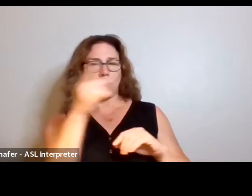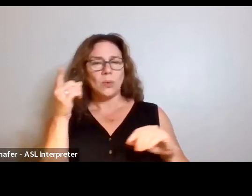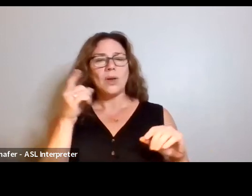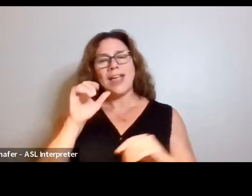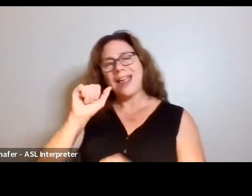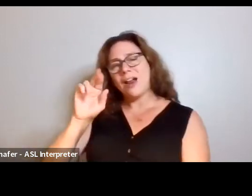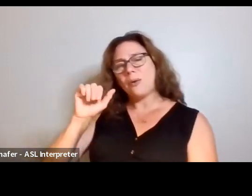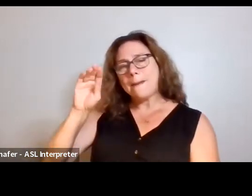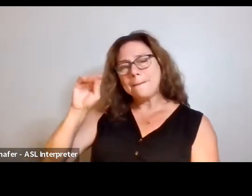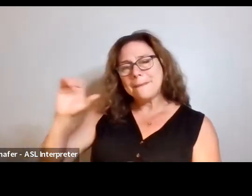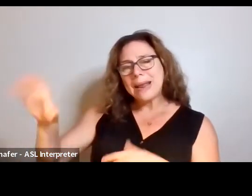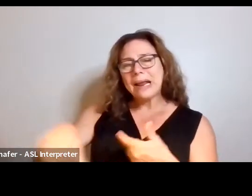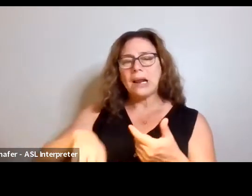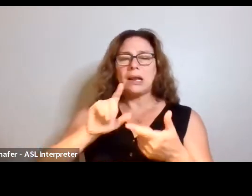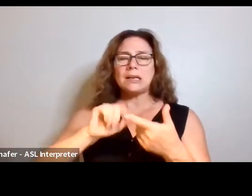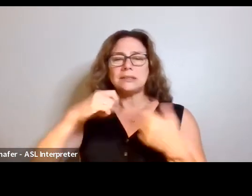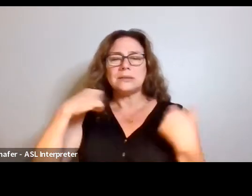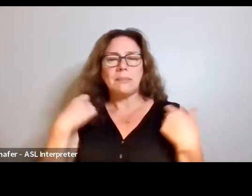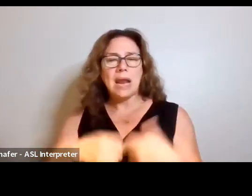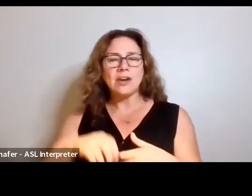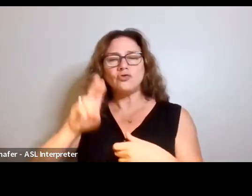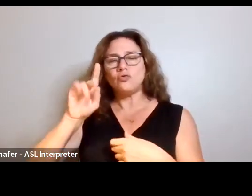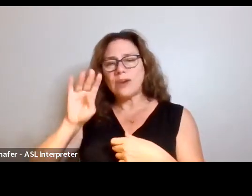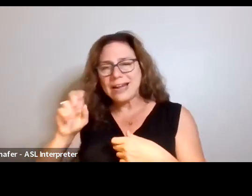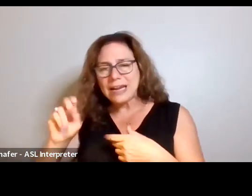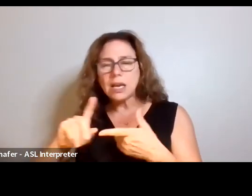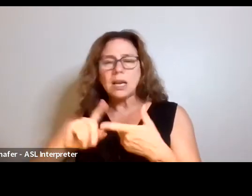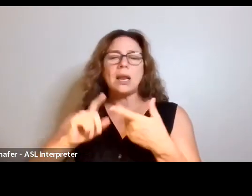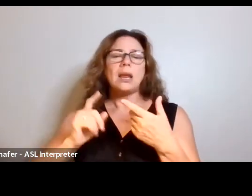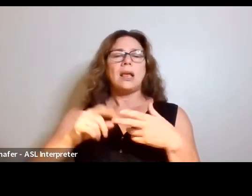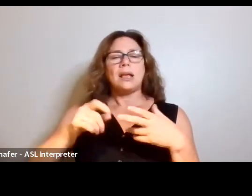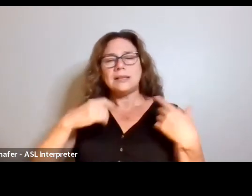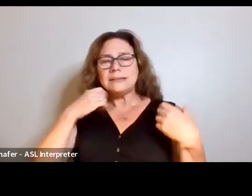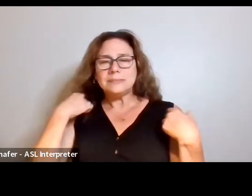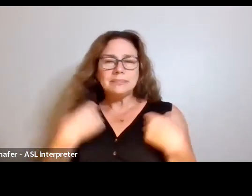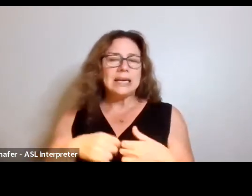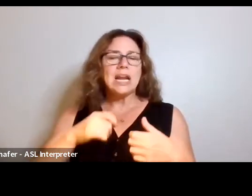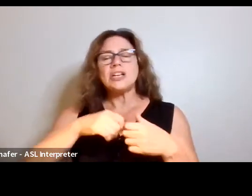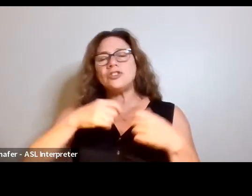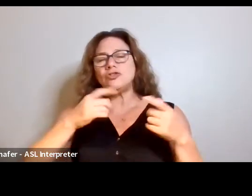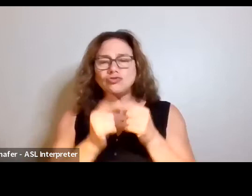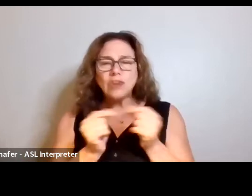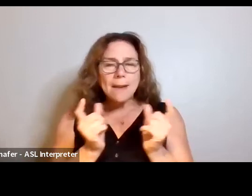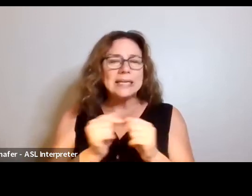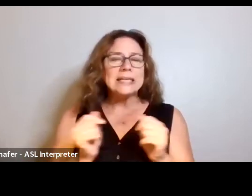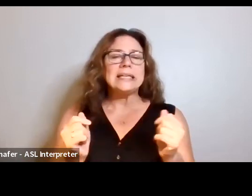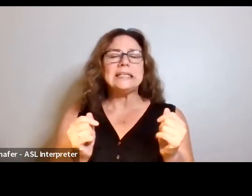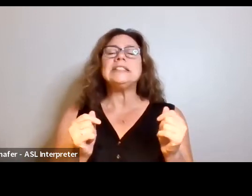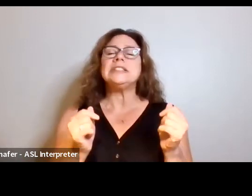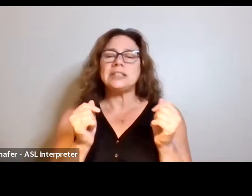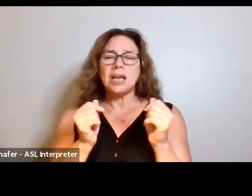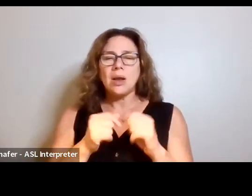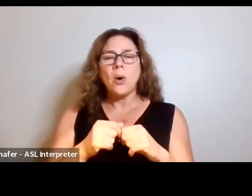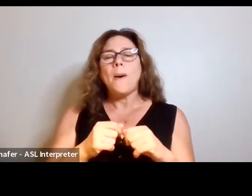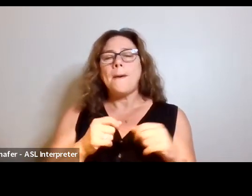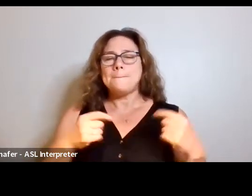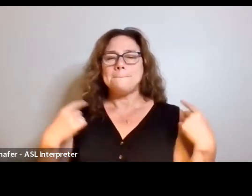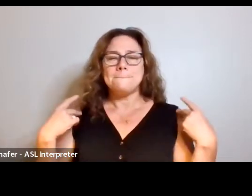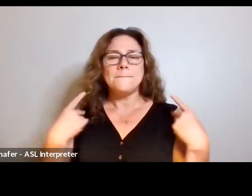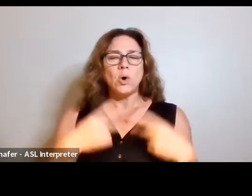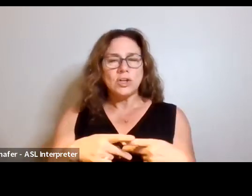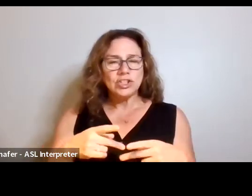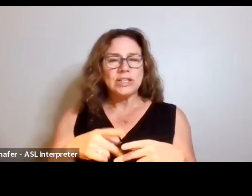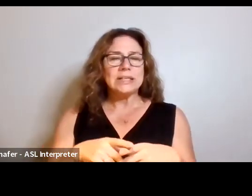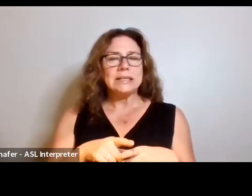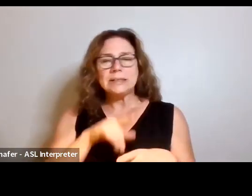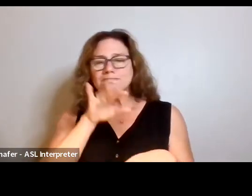Arabic, Spanish, Ukrainian, Russian, Mandarin, Japanese, Portuguese, murmurs of excited rumblings, chatter